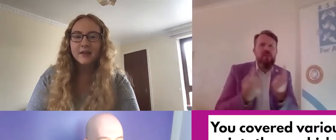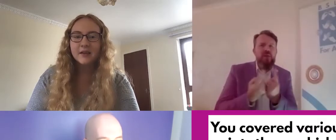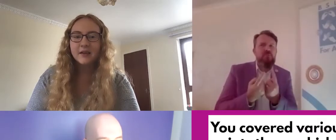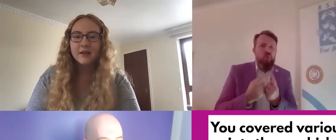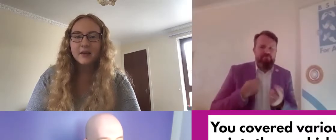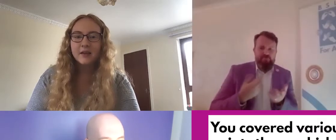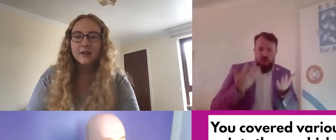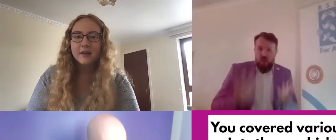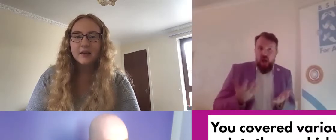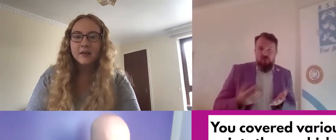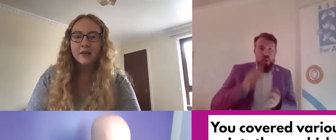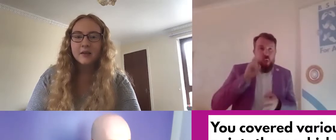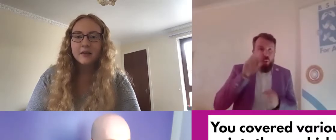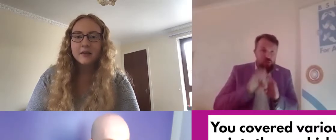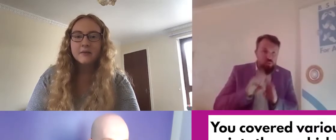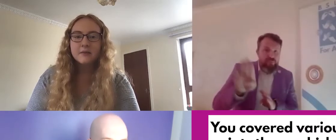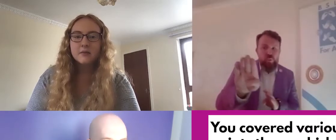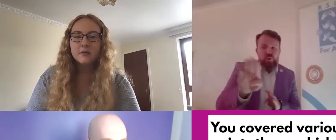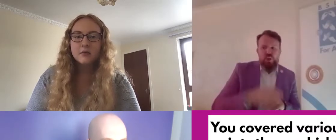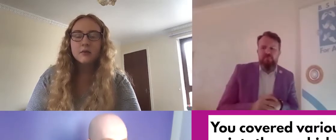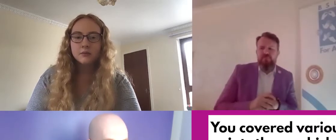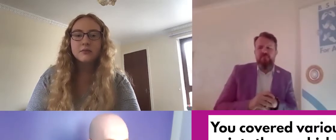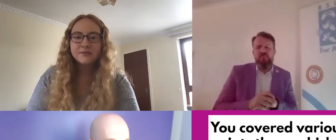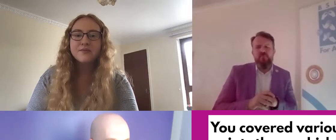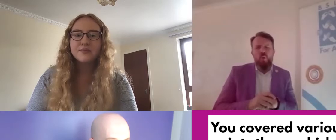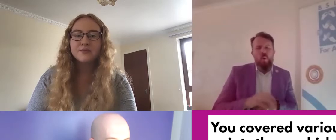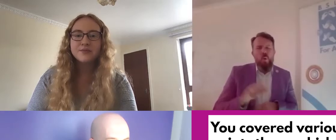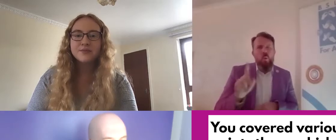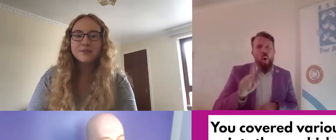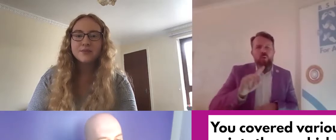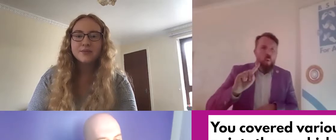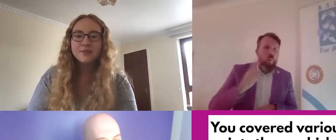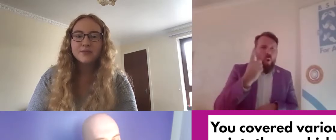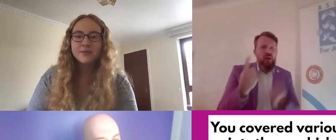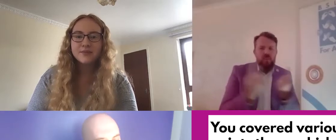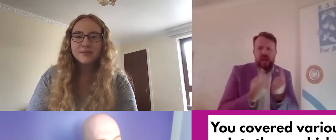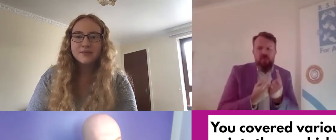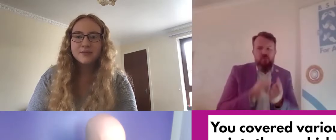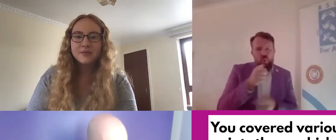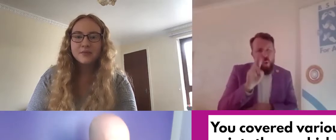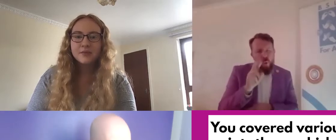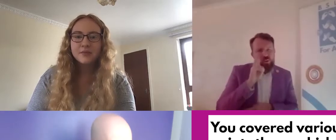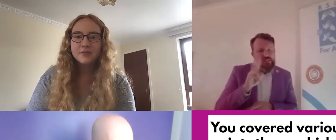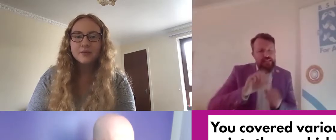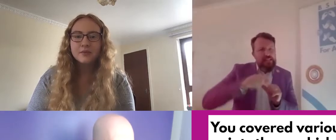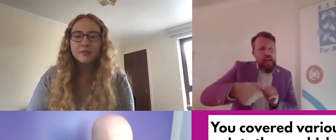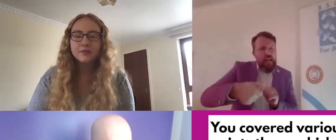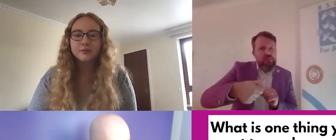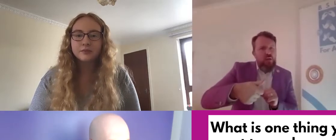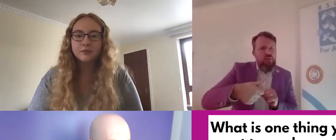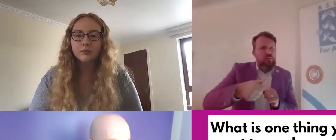All right, so you know, you've covered various points there, which is great, and I want to focus now on the future and going